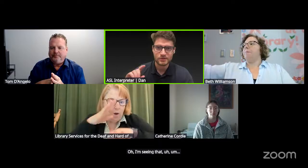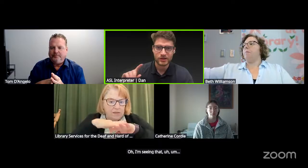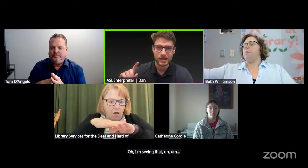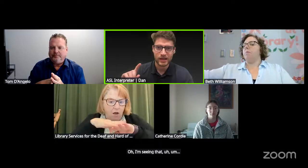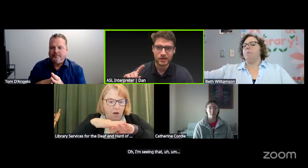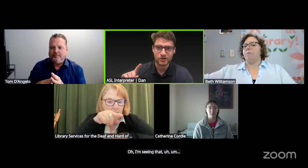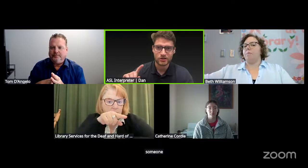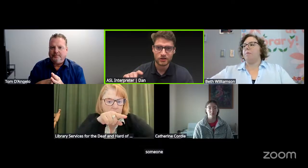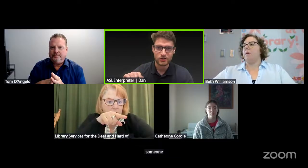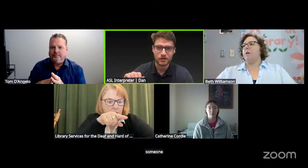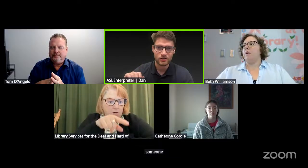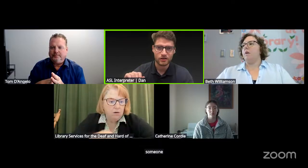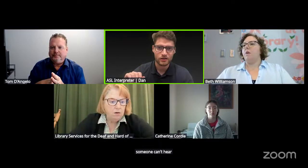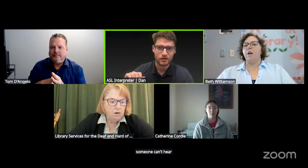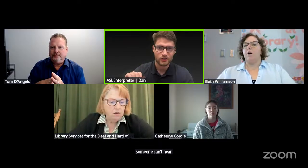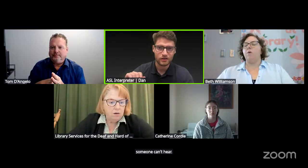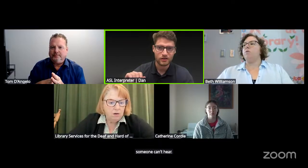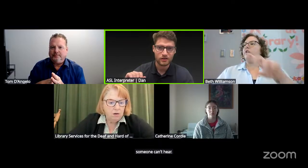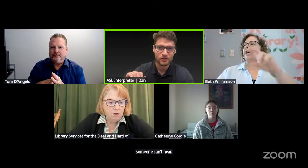someone can't hear.